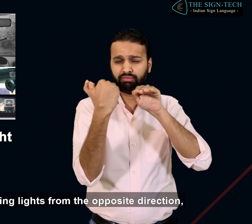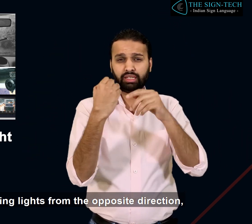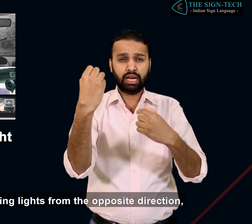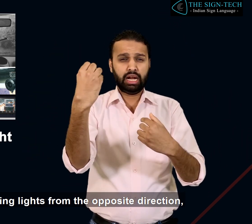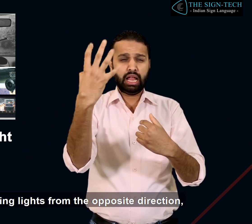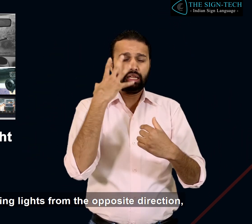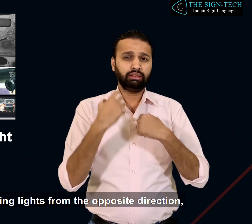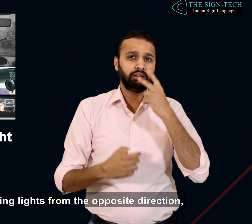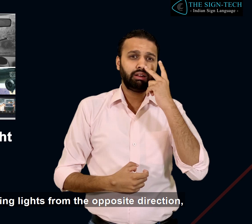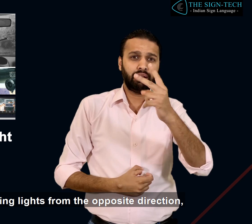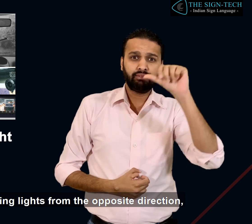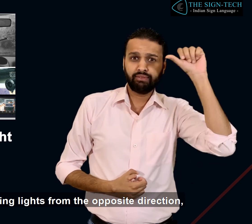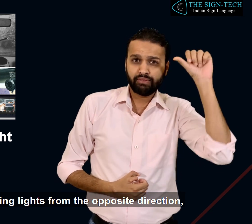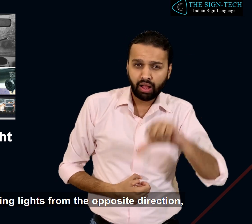glaring lights from the opposite direction,